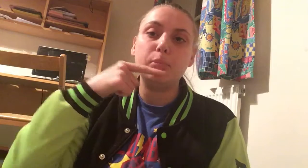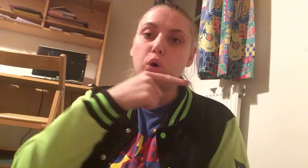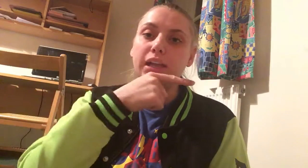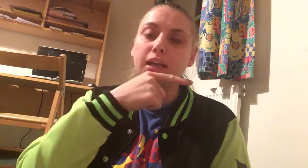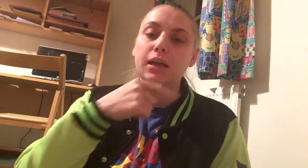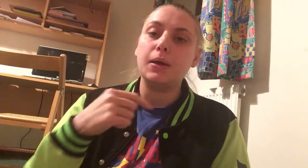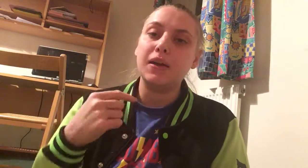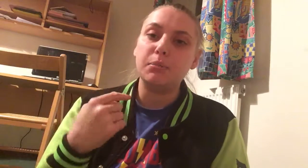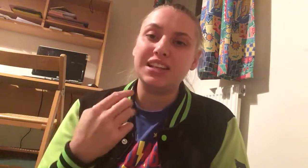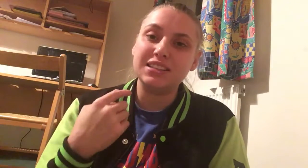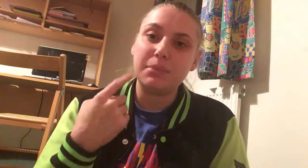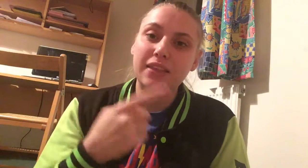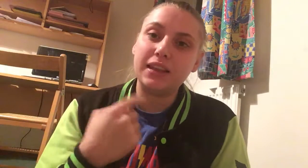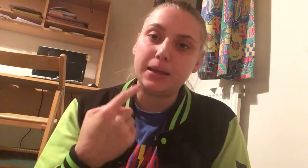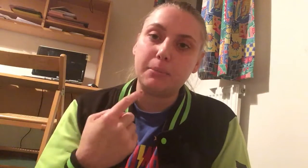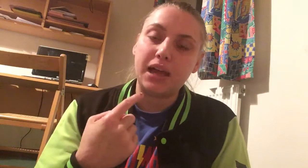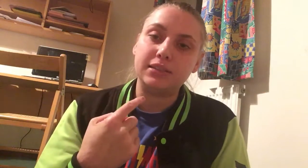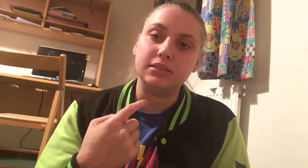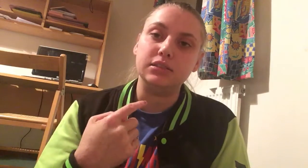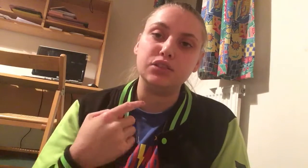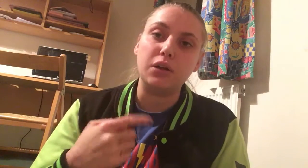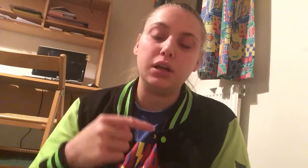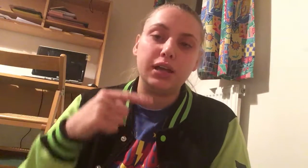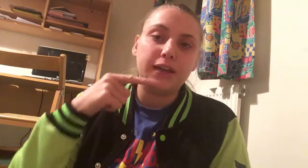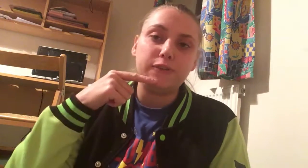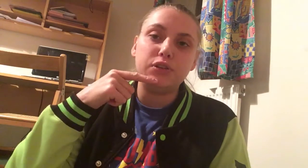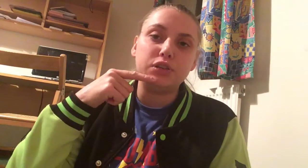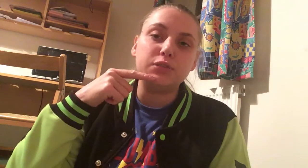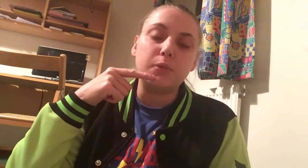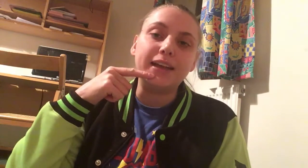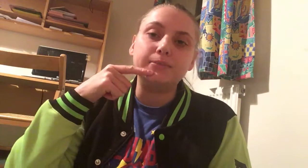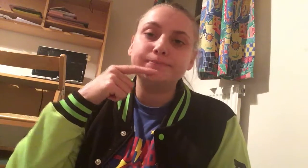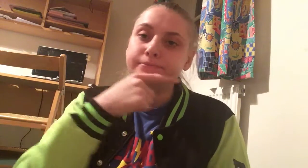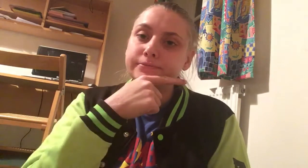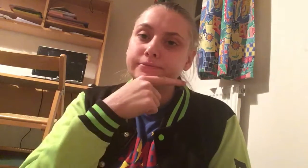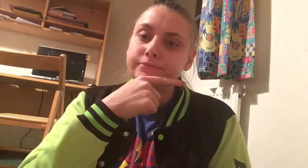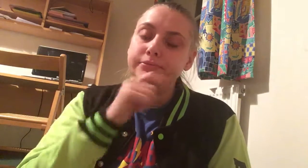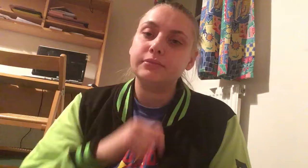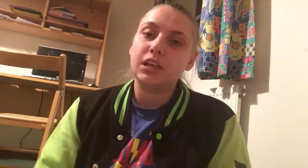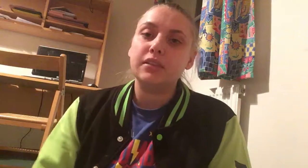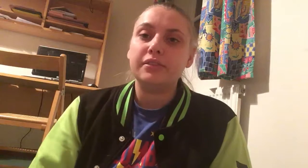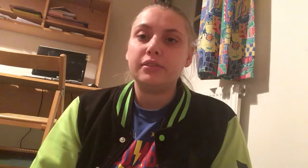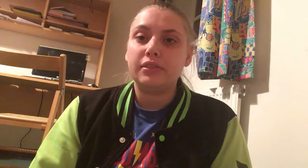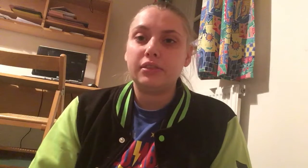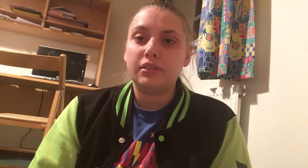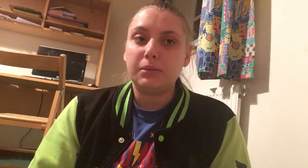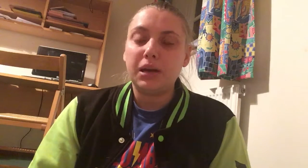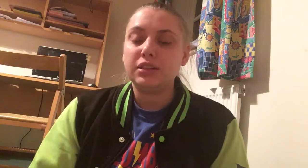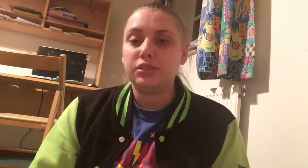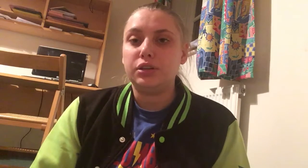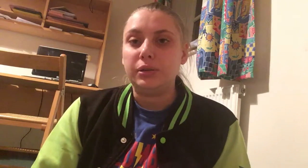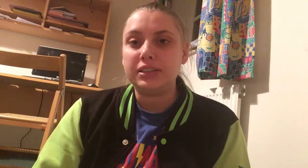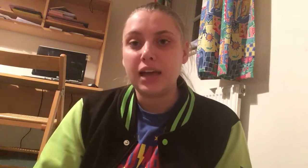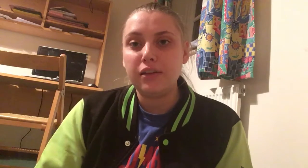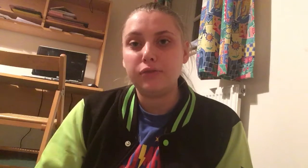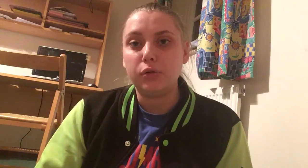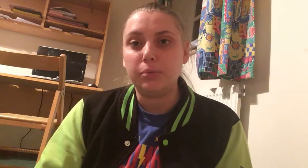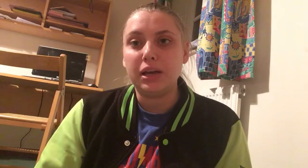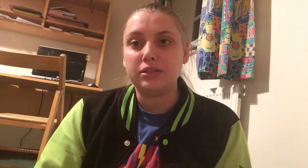boy. But it's about the lip pattern. So if you just went, the person who is deaf or the person